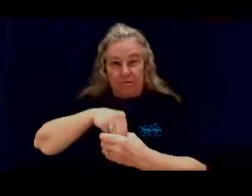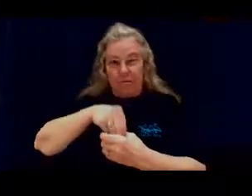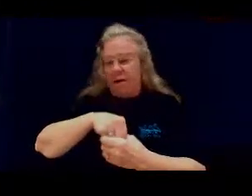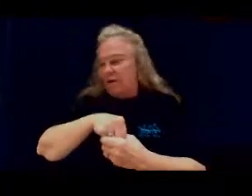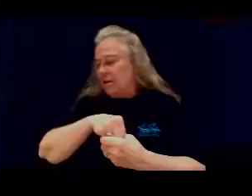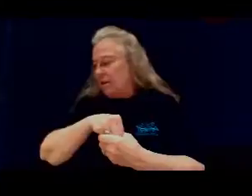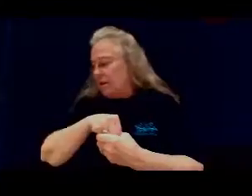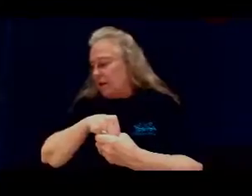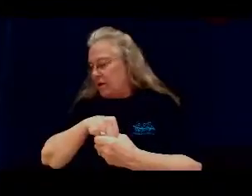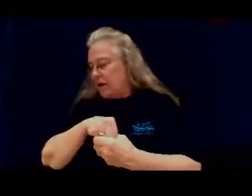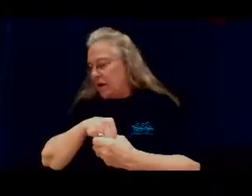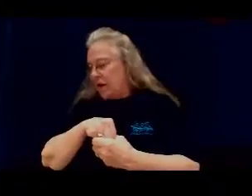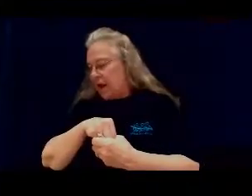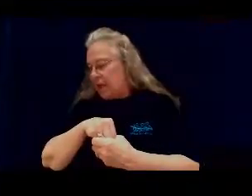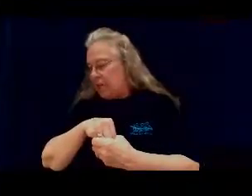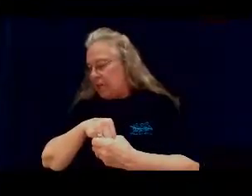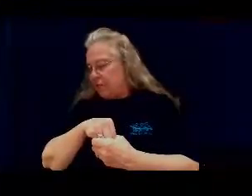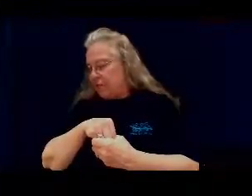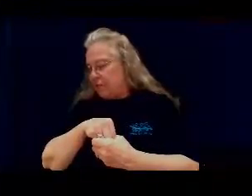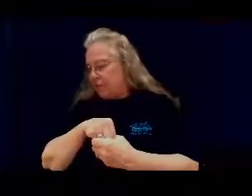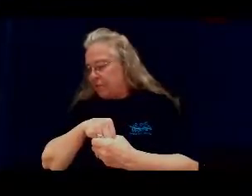the non-dominant hand.